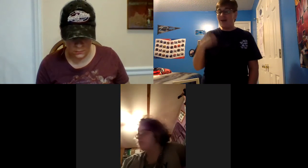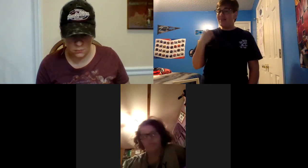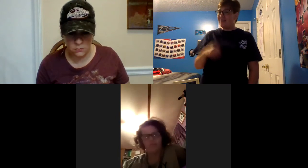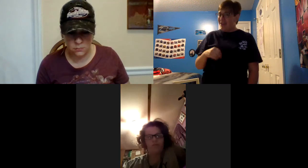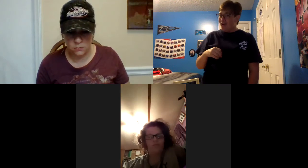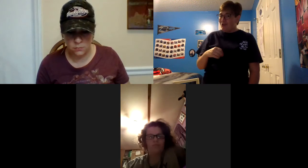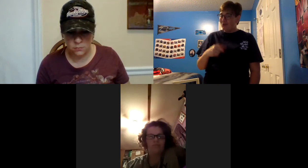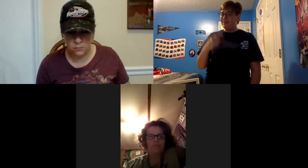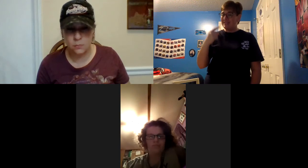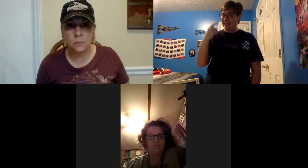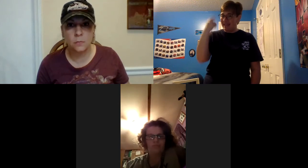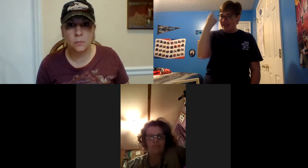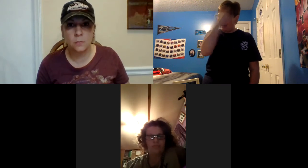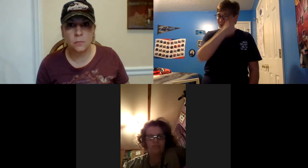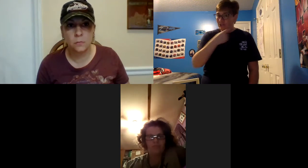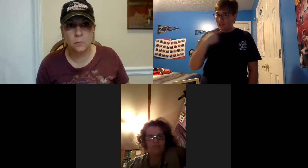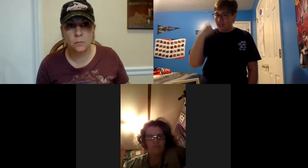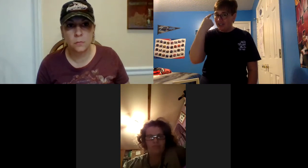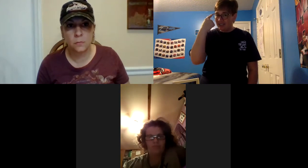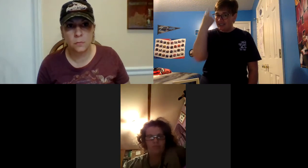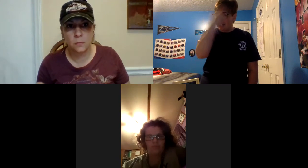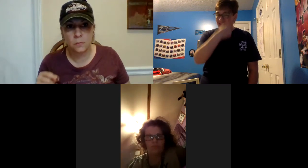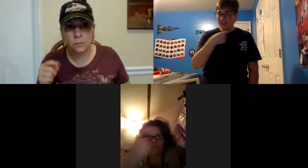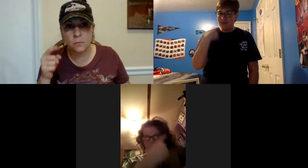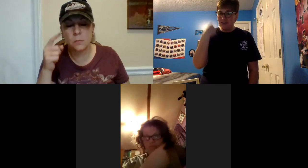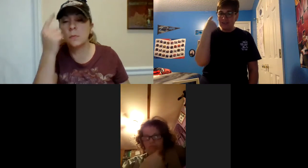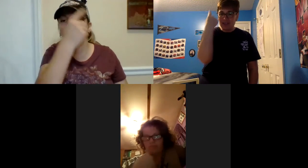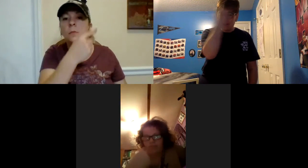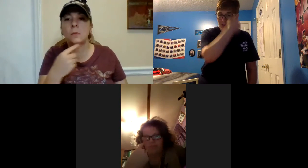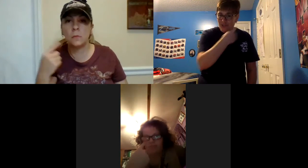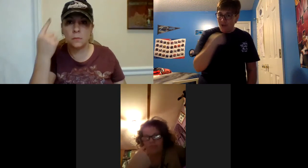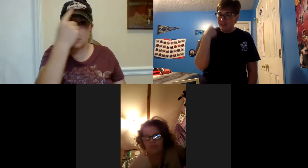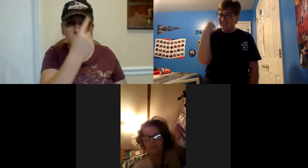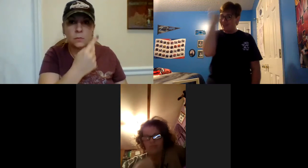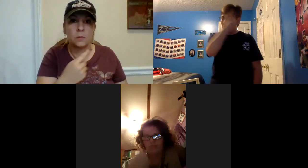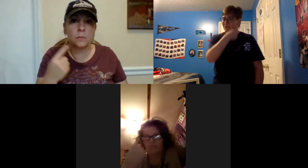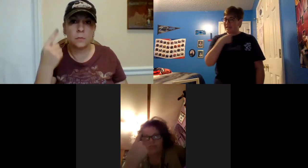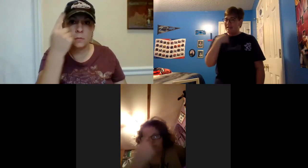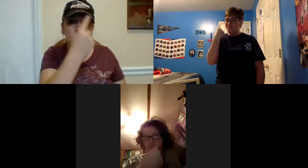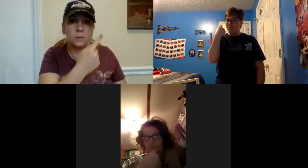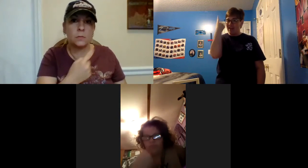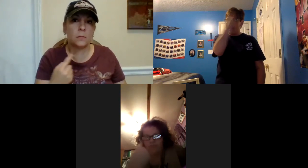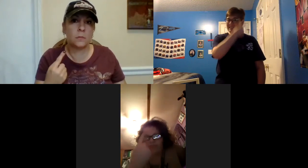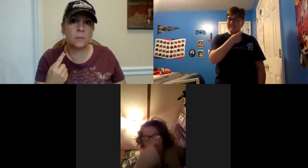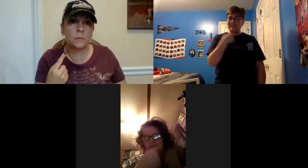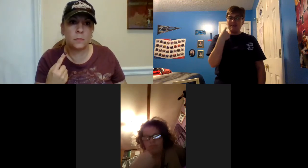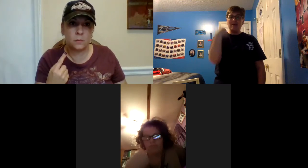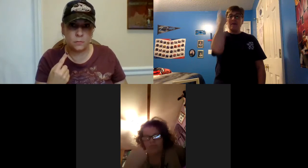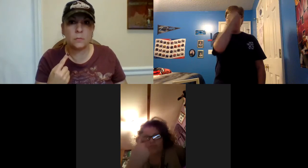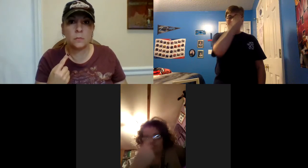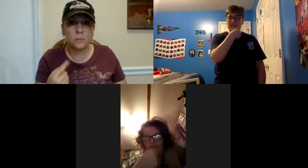so there you would say looks, and there you're showing. This is also the sign for